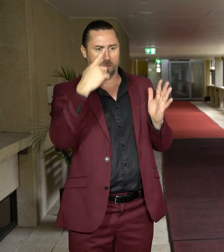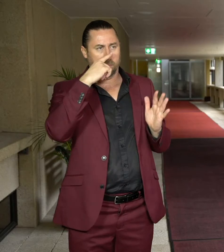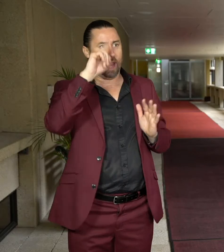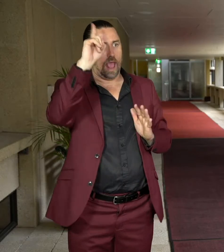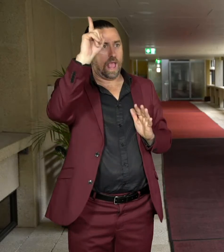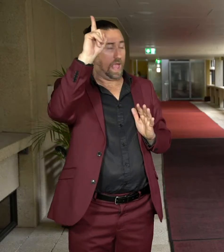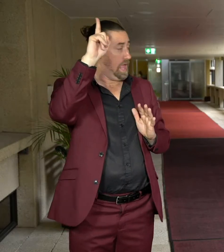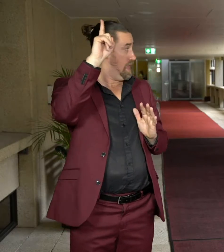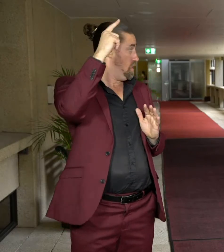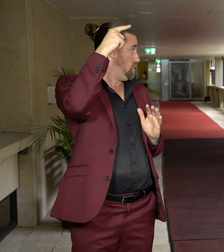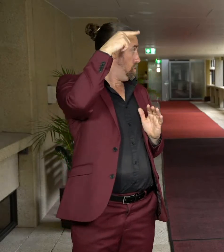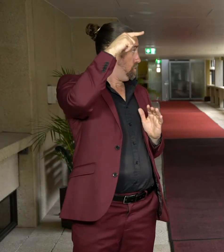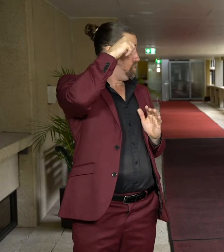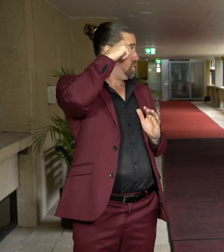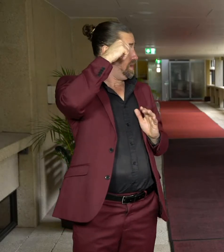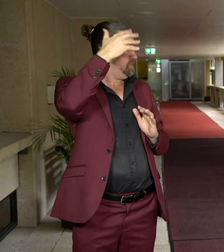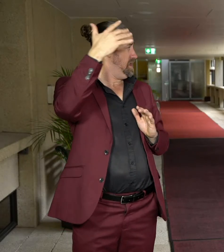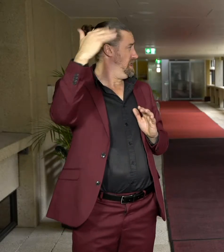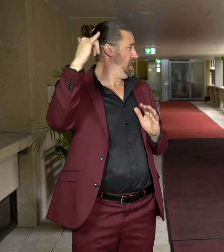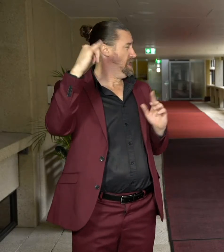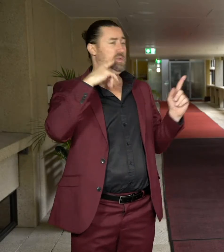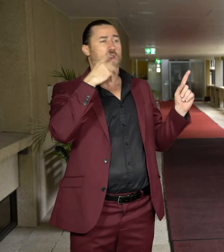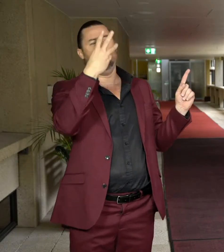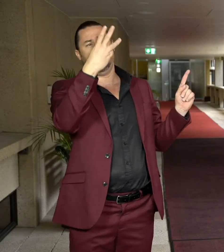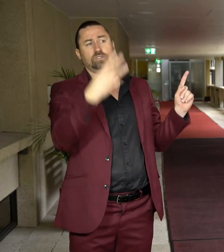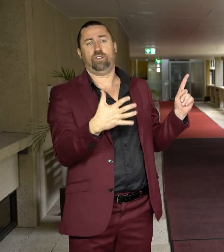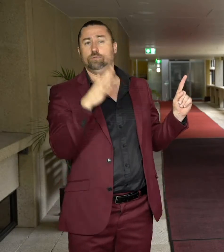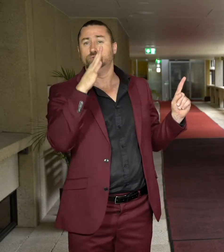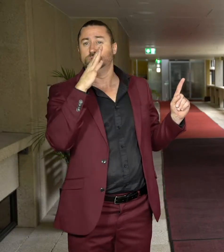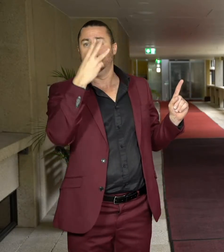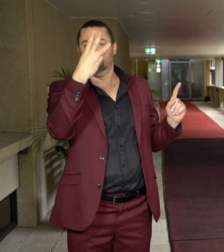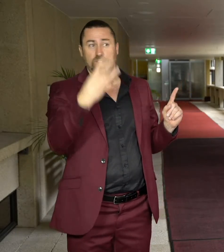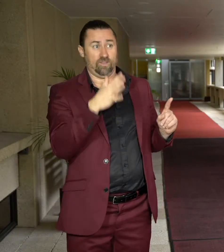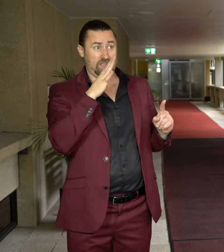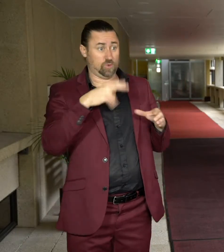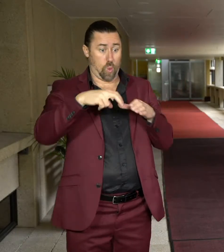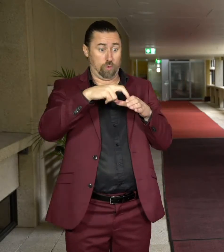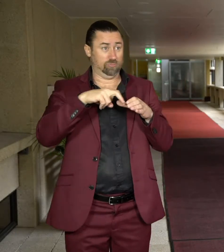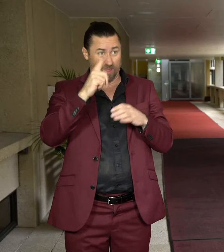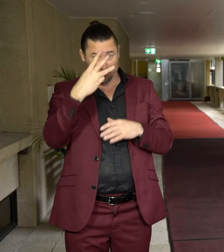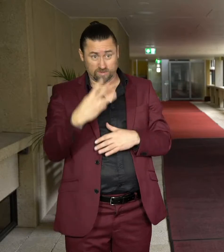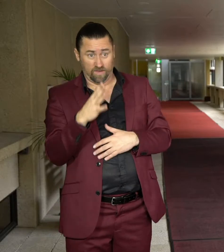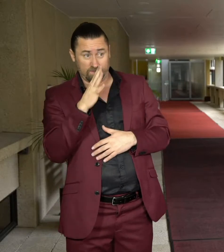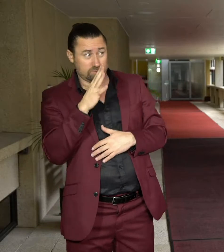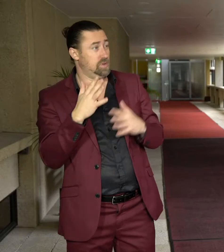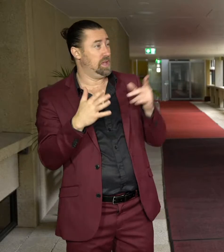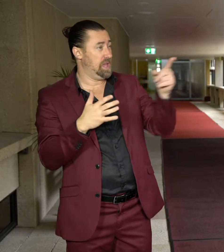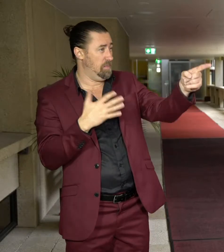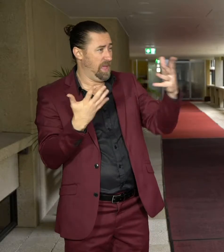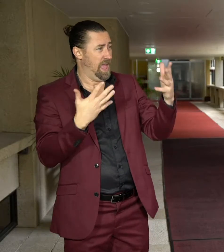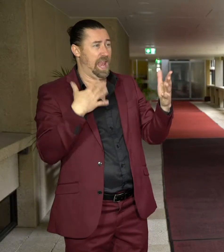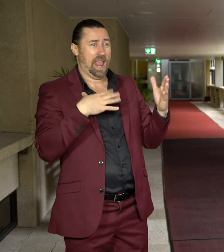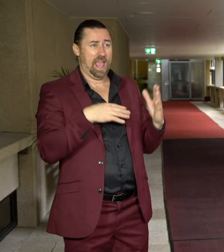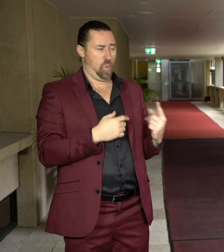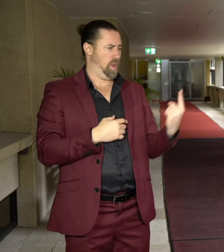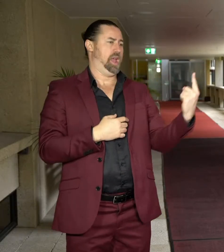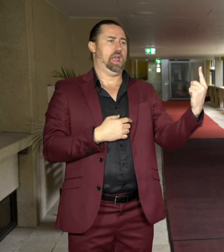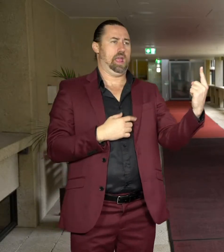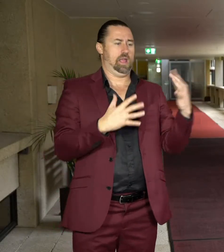The Chief Health Officer might have that detail. 3,500. So it means that you would actually need more facilities than